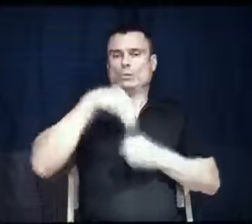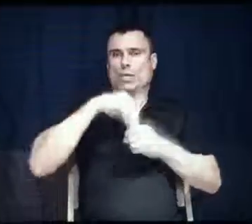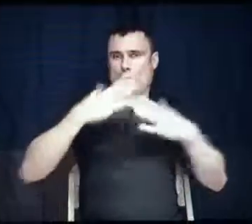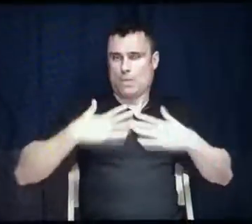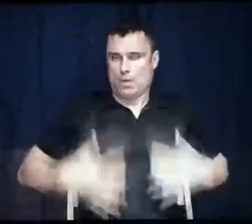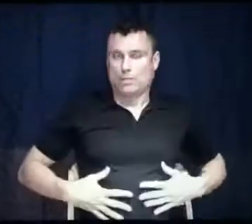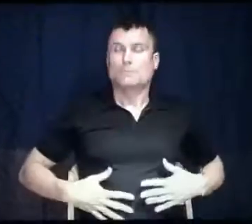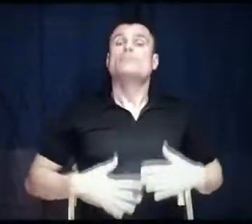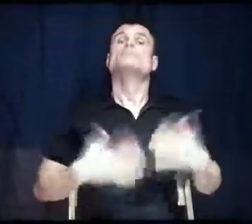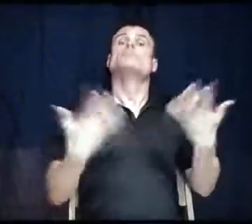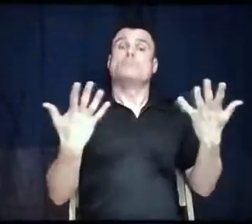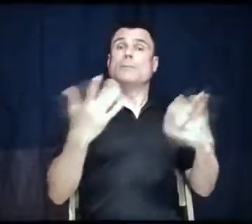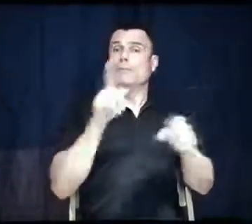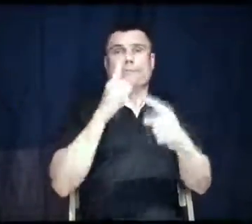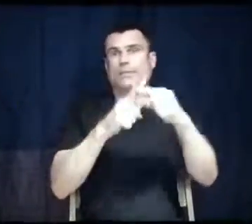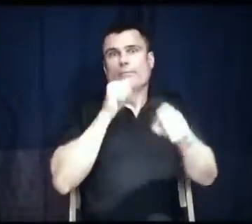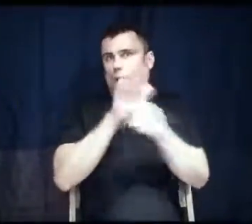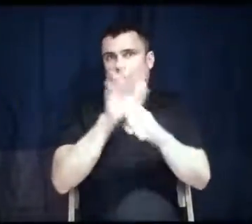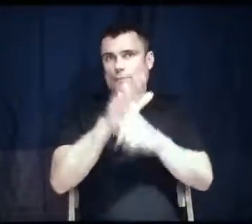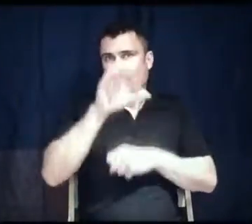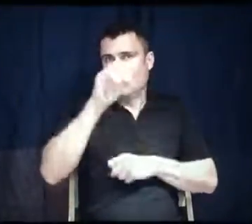jaundice. And that's what your